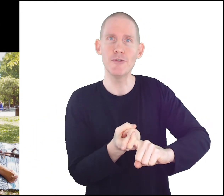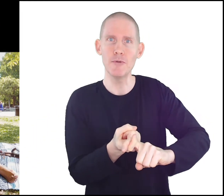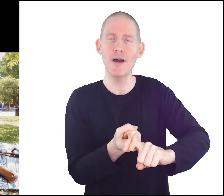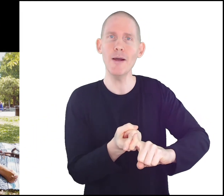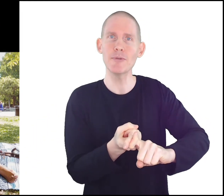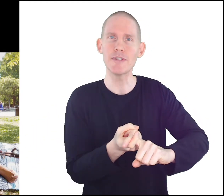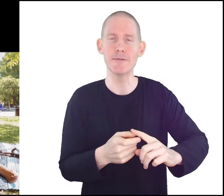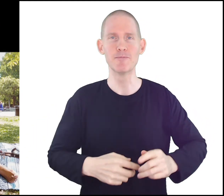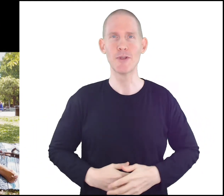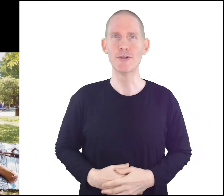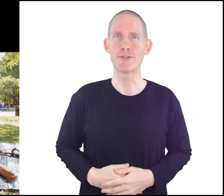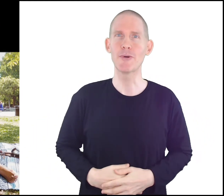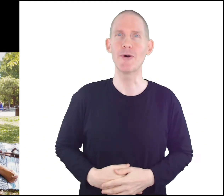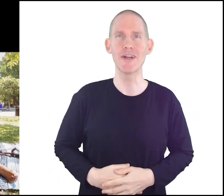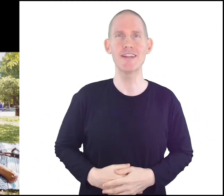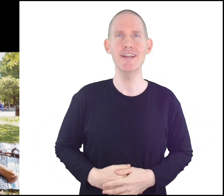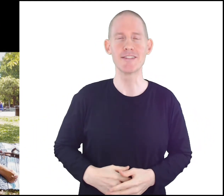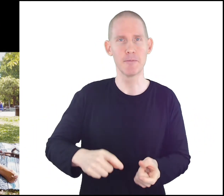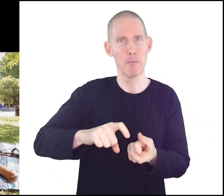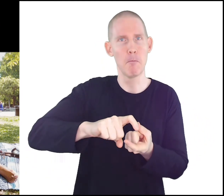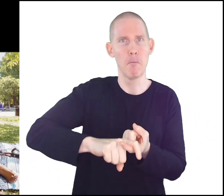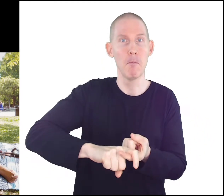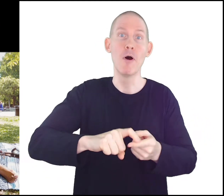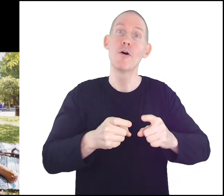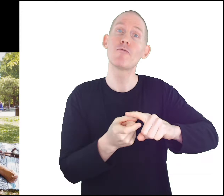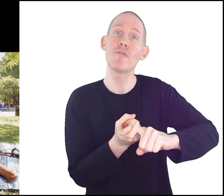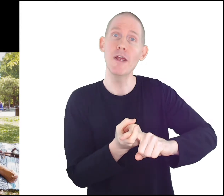the opposite. So we go like this. Friend.